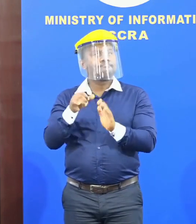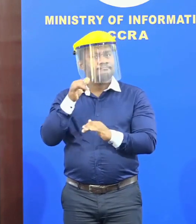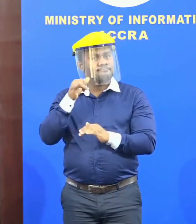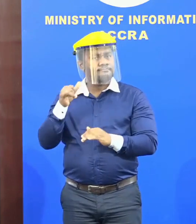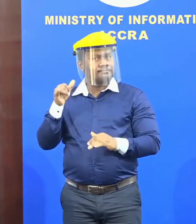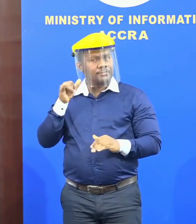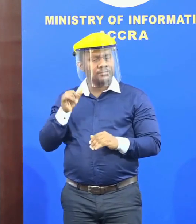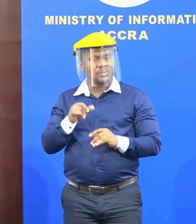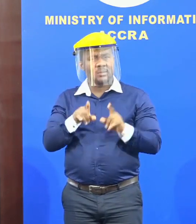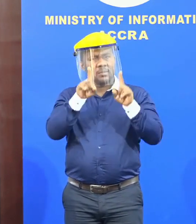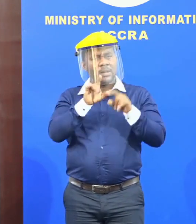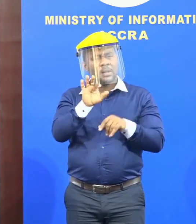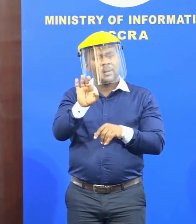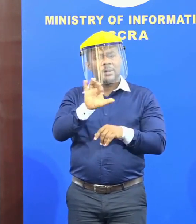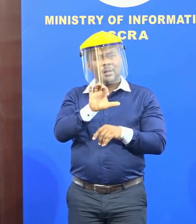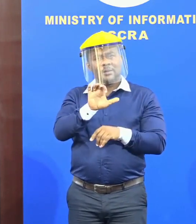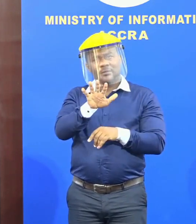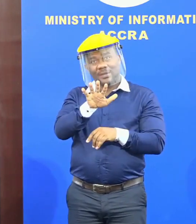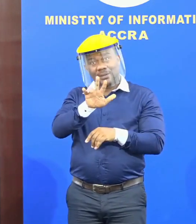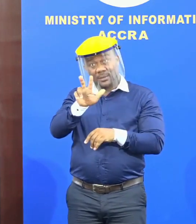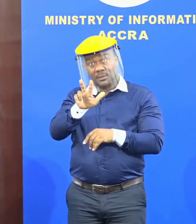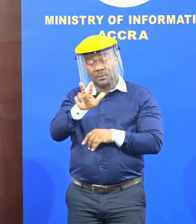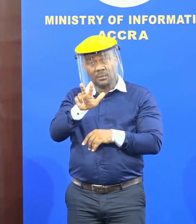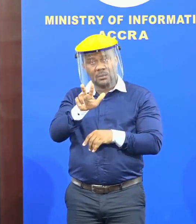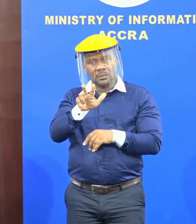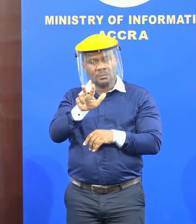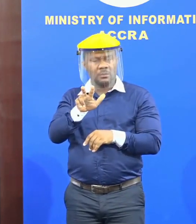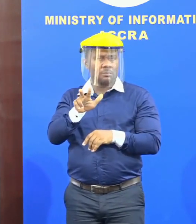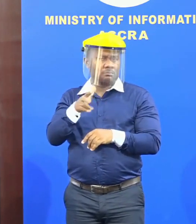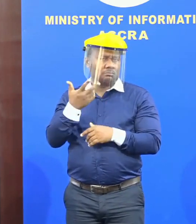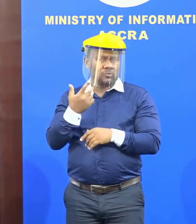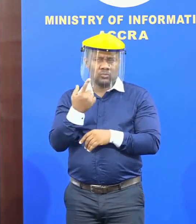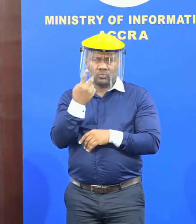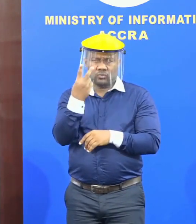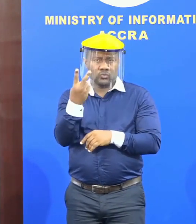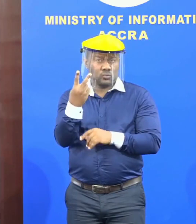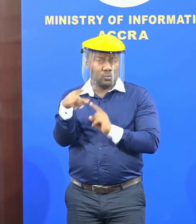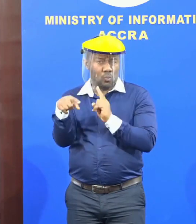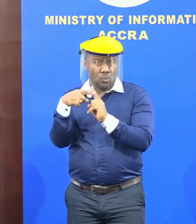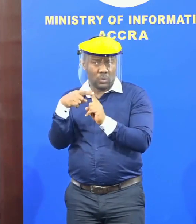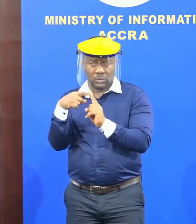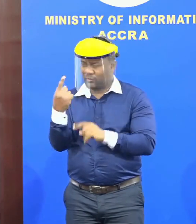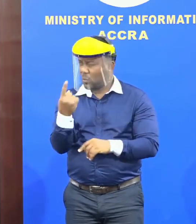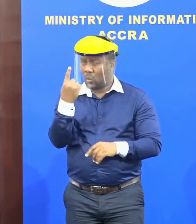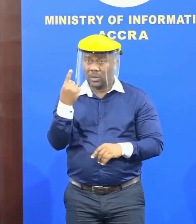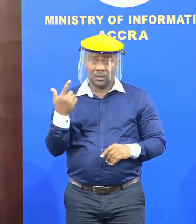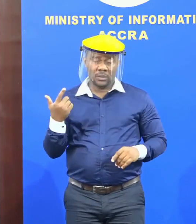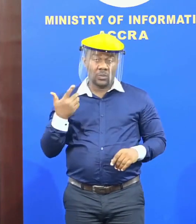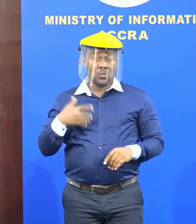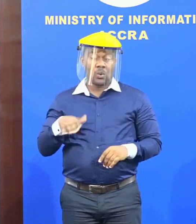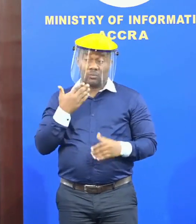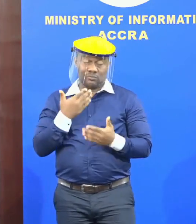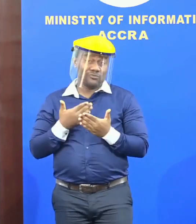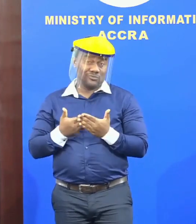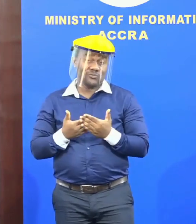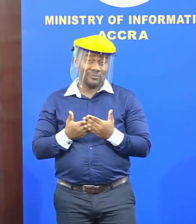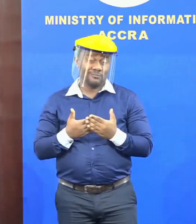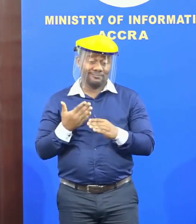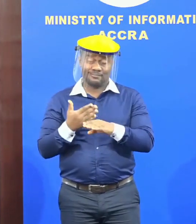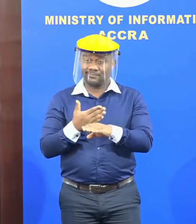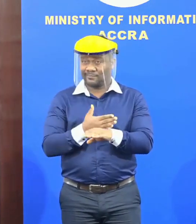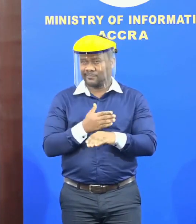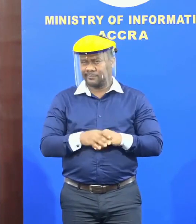tested 953 passengers with 2 positive, so that's quite an impressive reduction so far. The correct use of